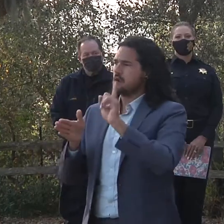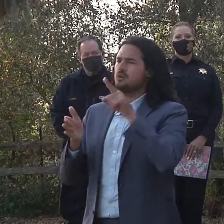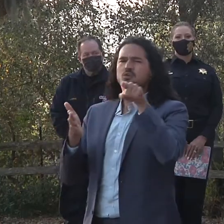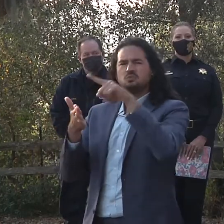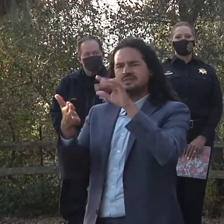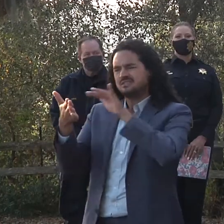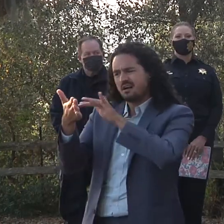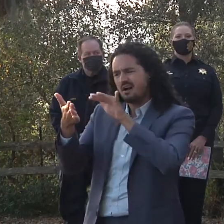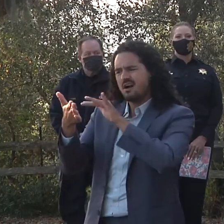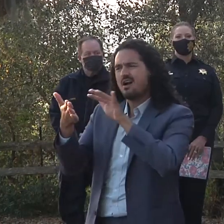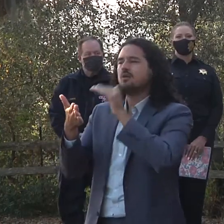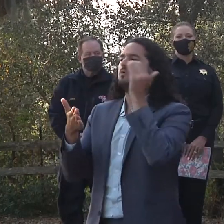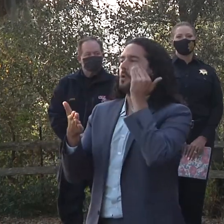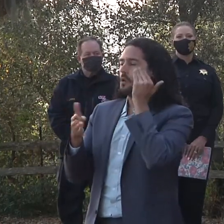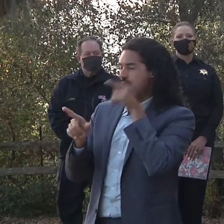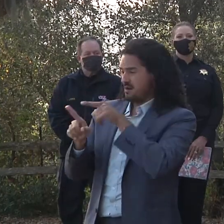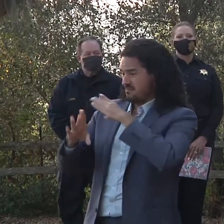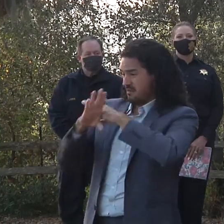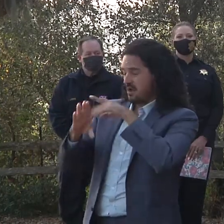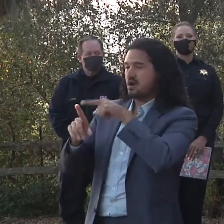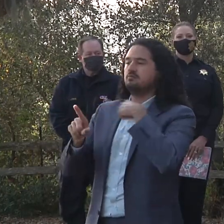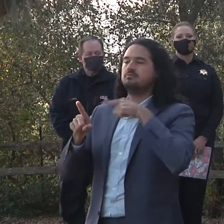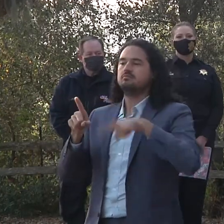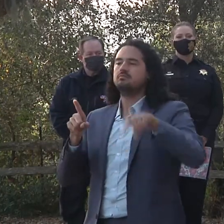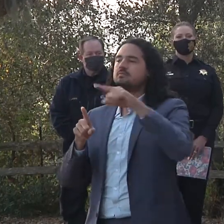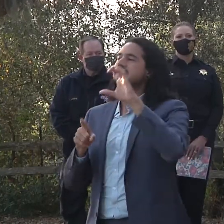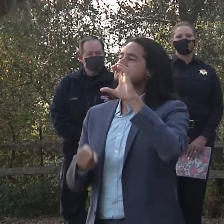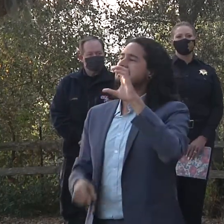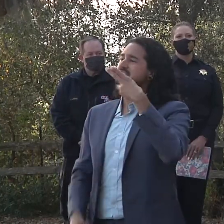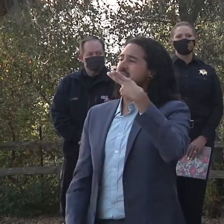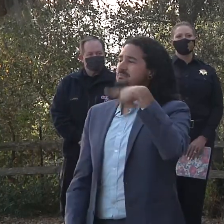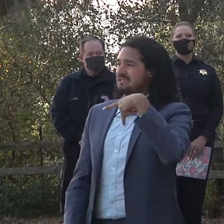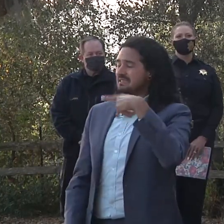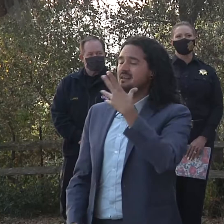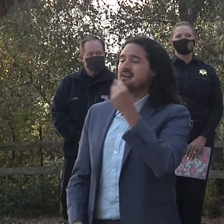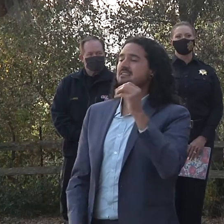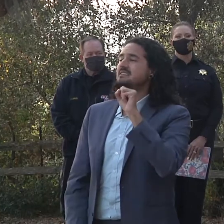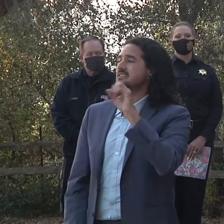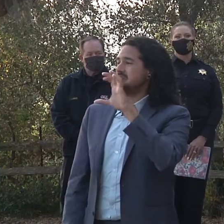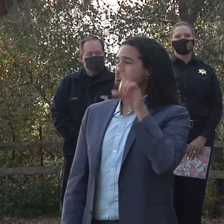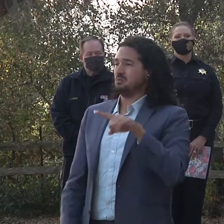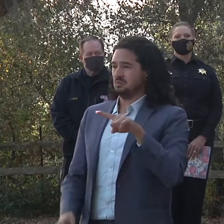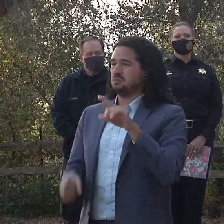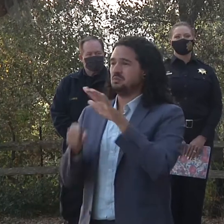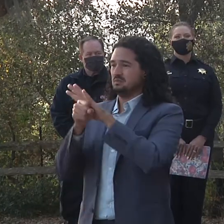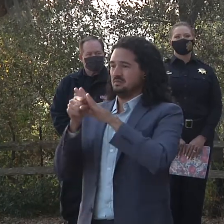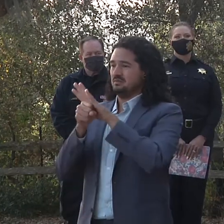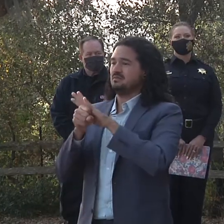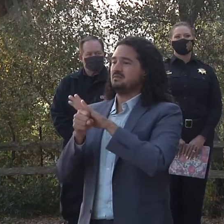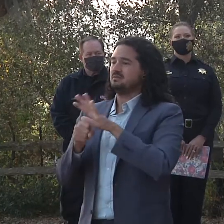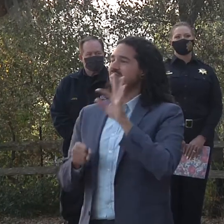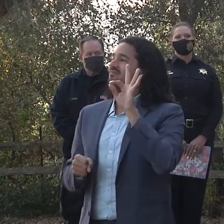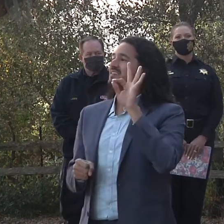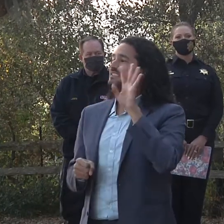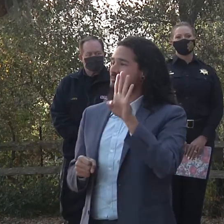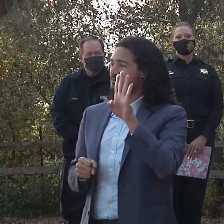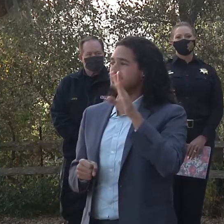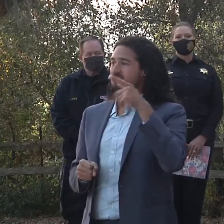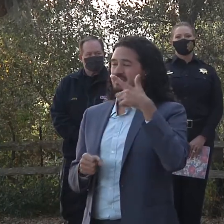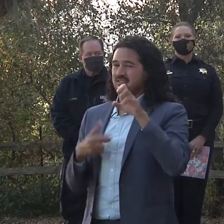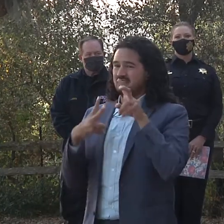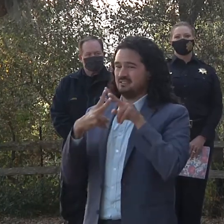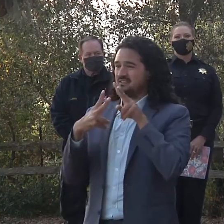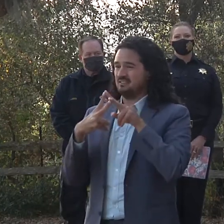CHP Santa Cruz's Facebook page. They have all of the hard road closures. I hear Cal Fire's working with Waze